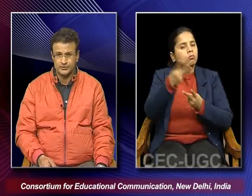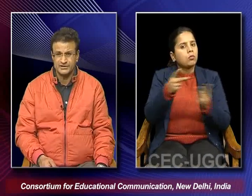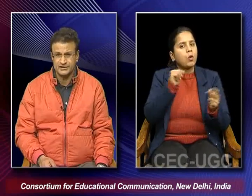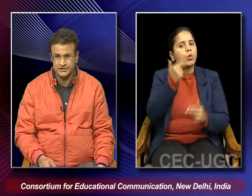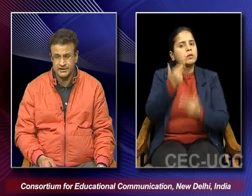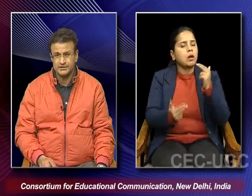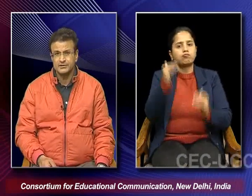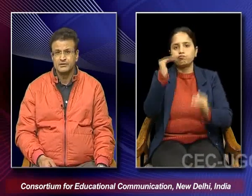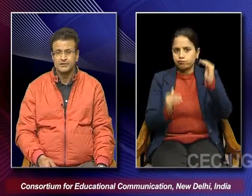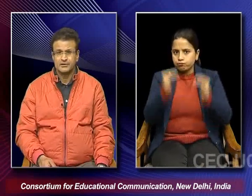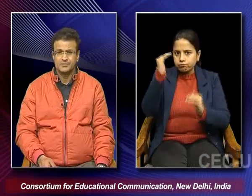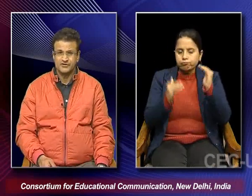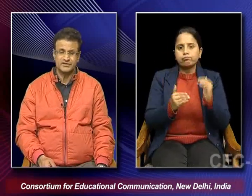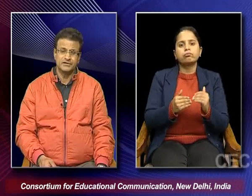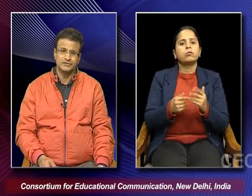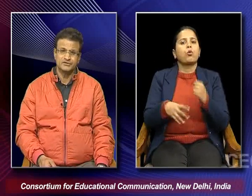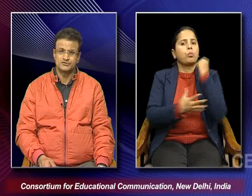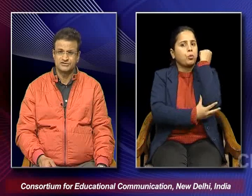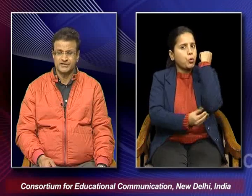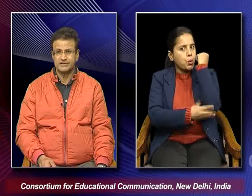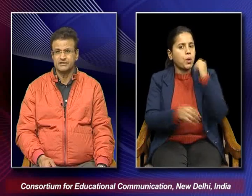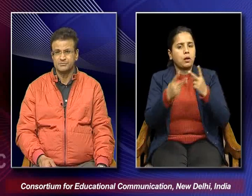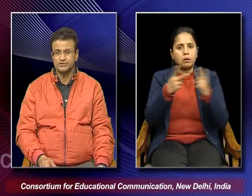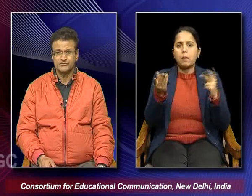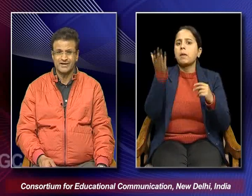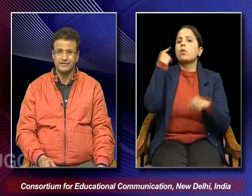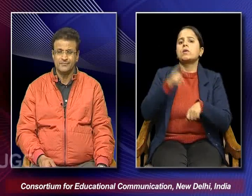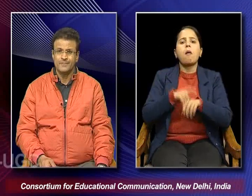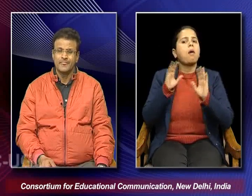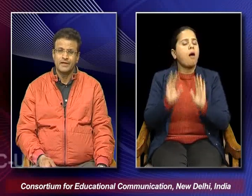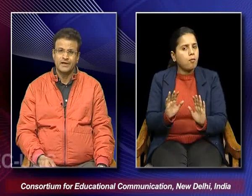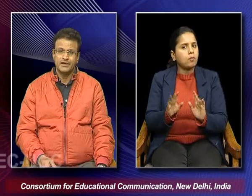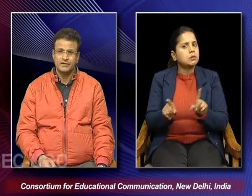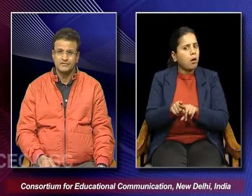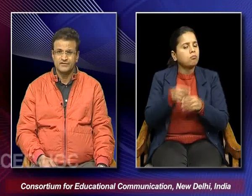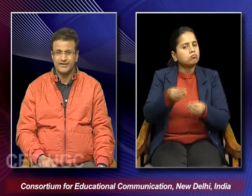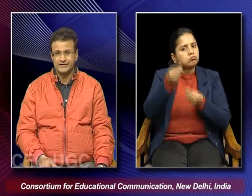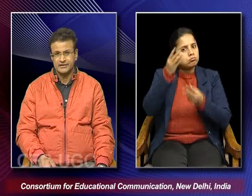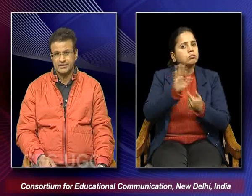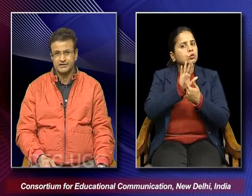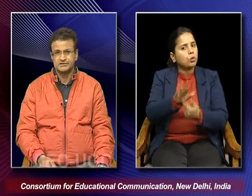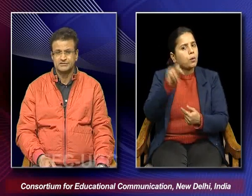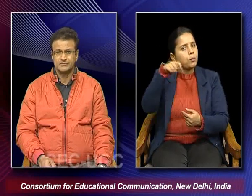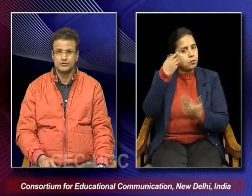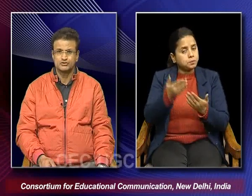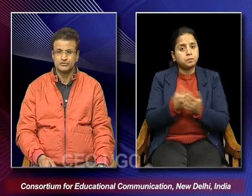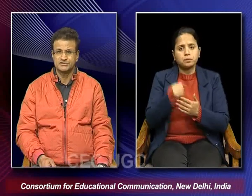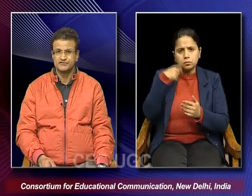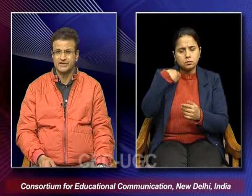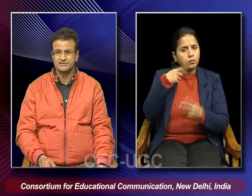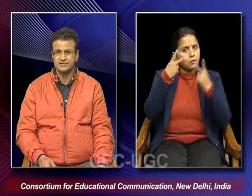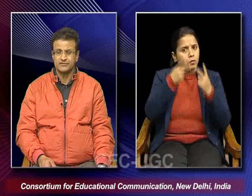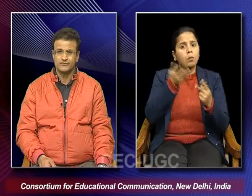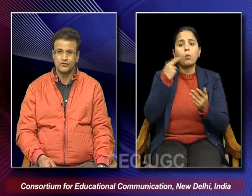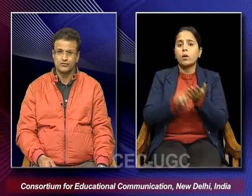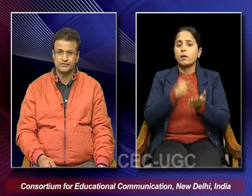tale of inequality and poverty which was there at that point of time. And we find that this film also received the